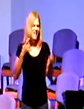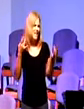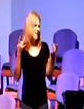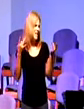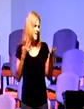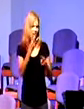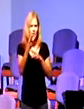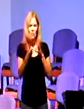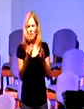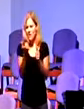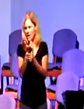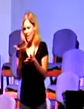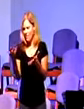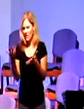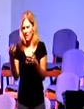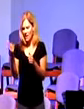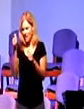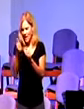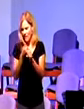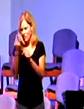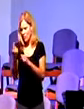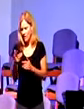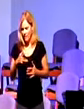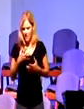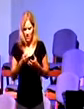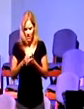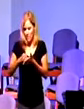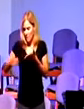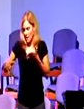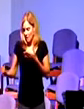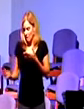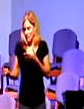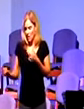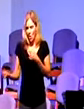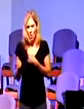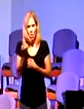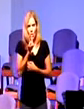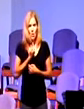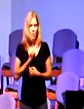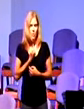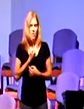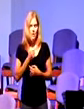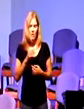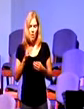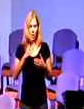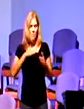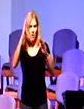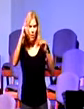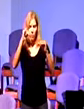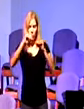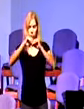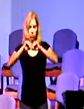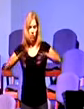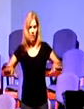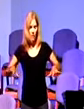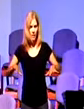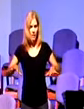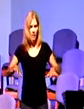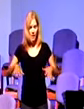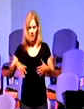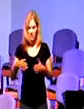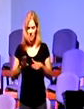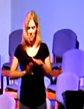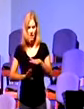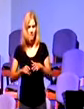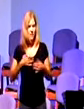everyone around me. I felt abandoned and alone. And I just lost all hope. And in that moment, I hit rock bottom.